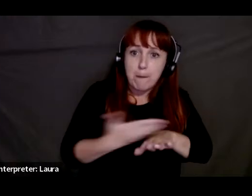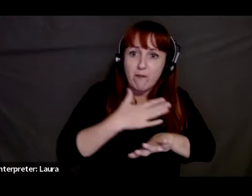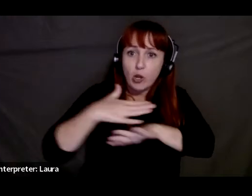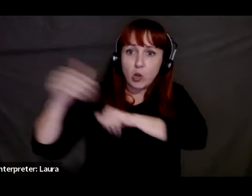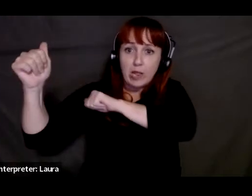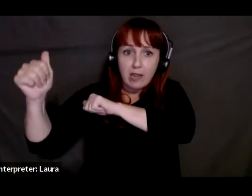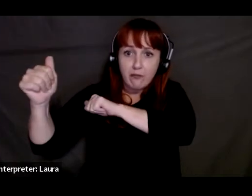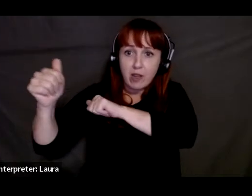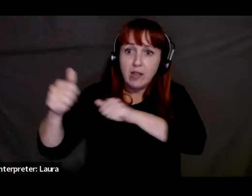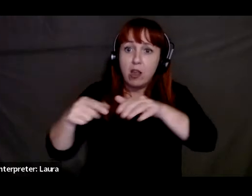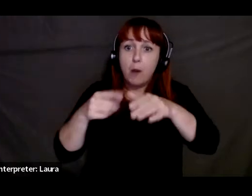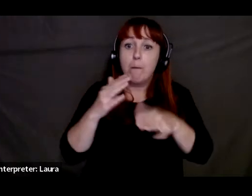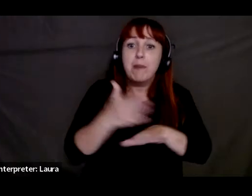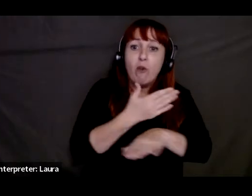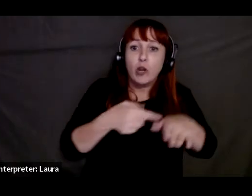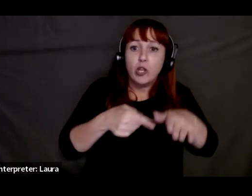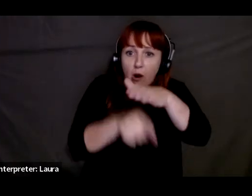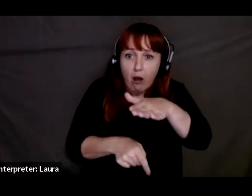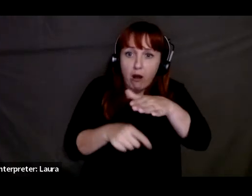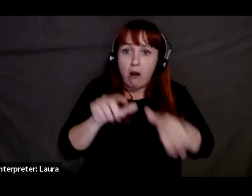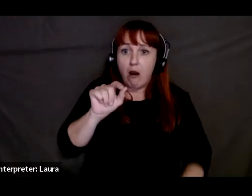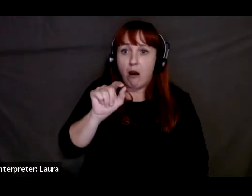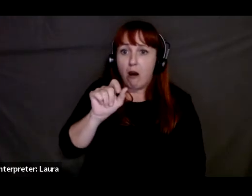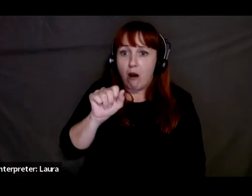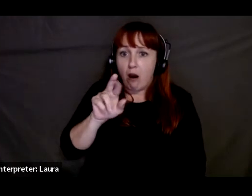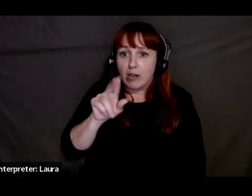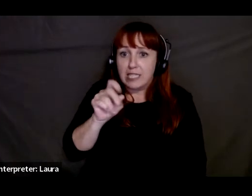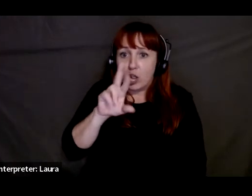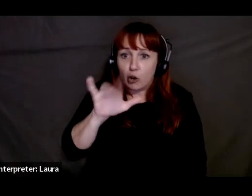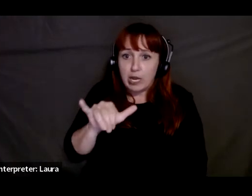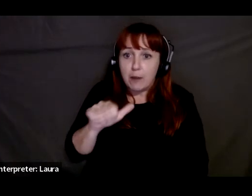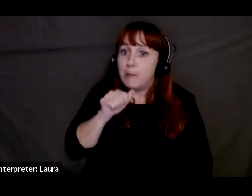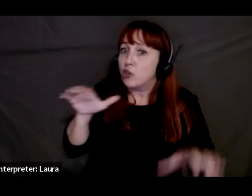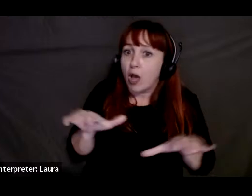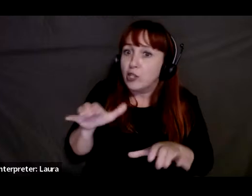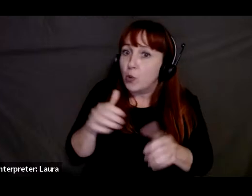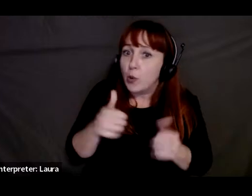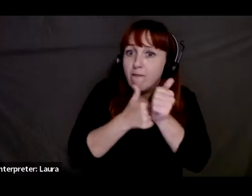do artillery, but you guys are not doing, because why?